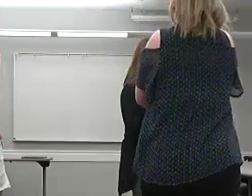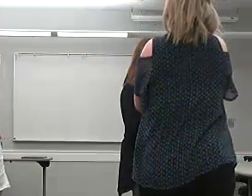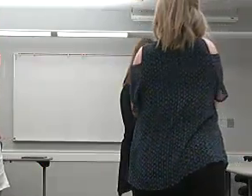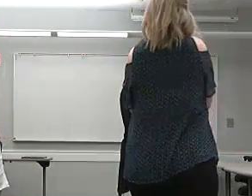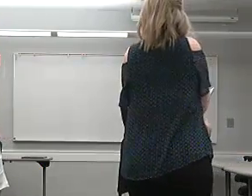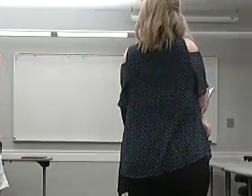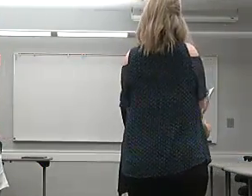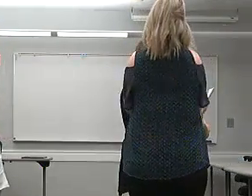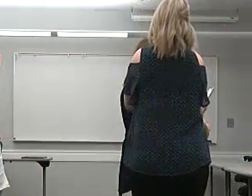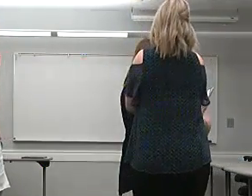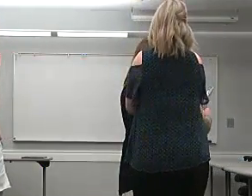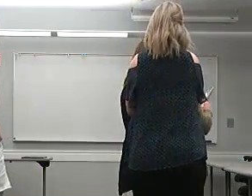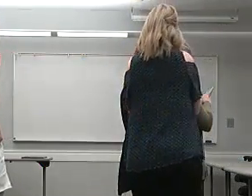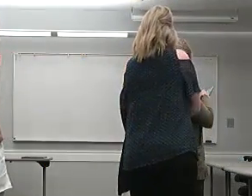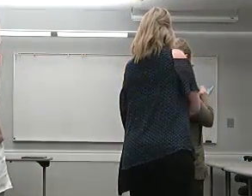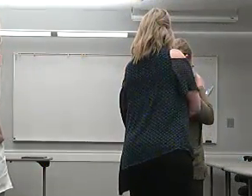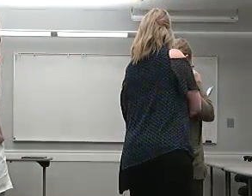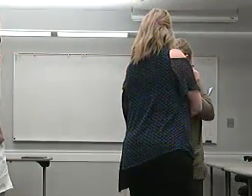So I have to